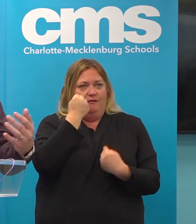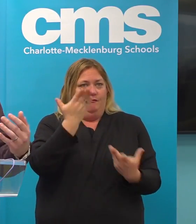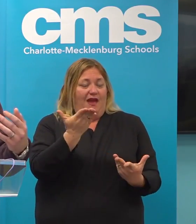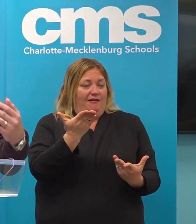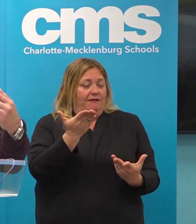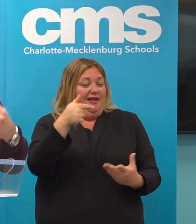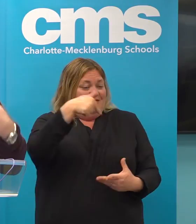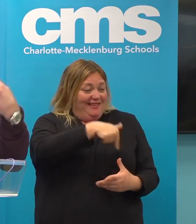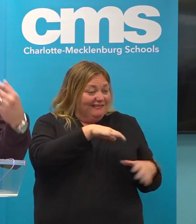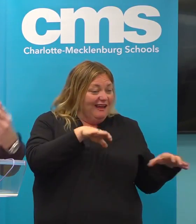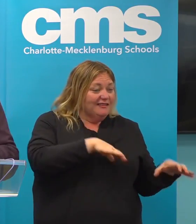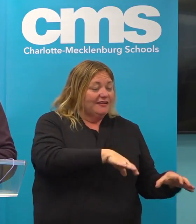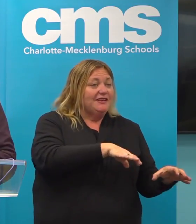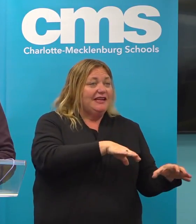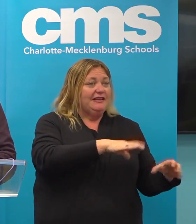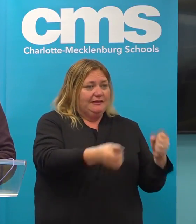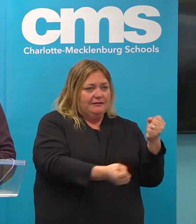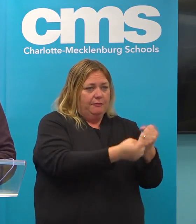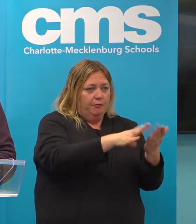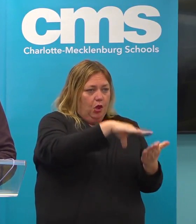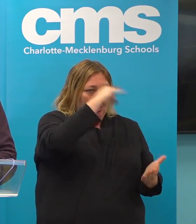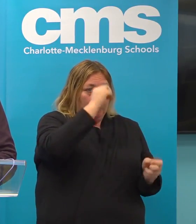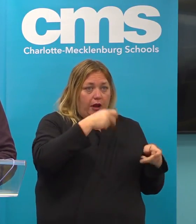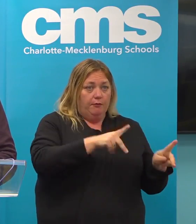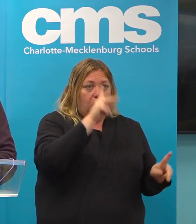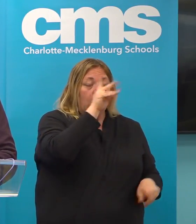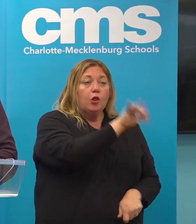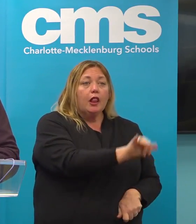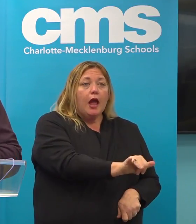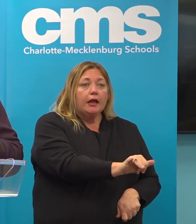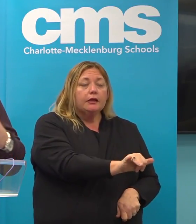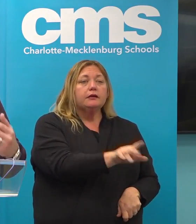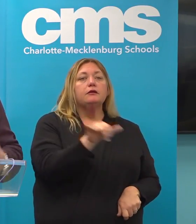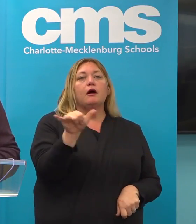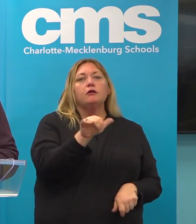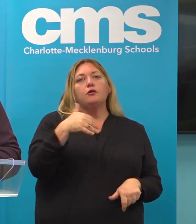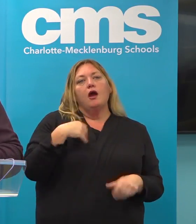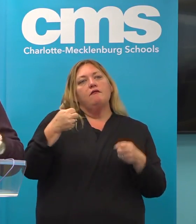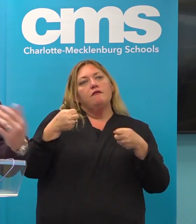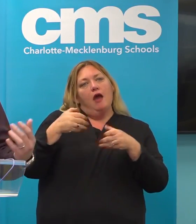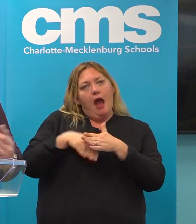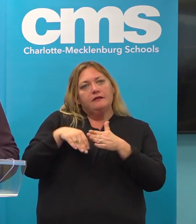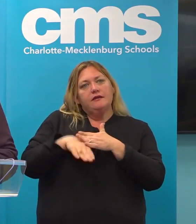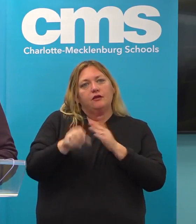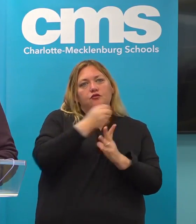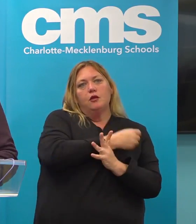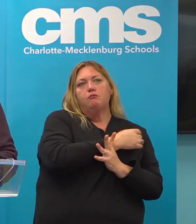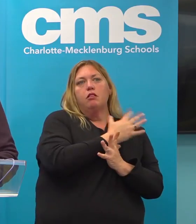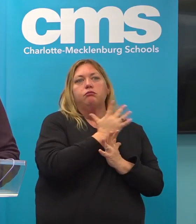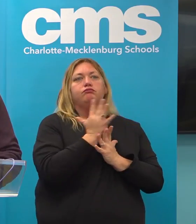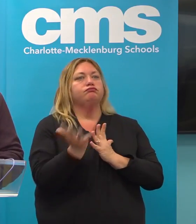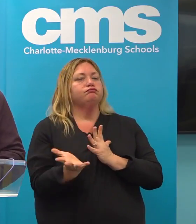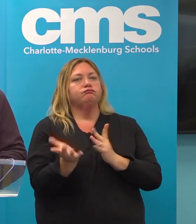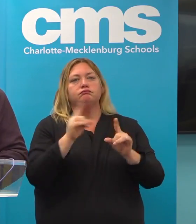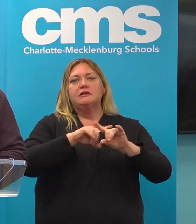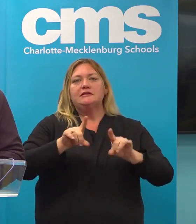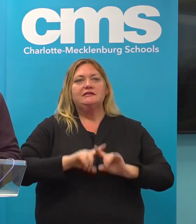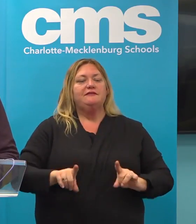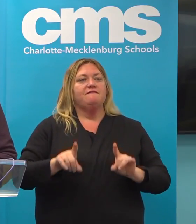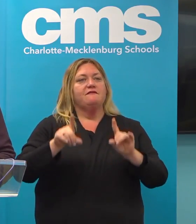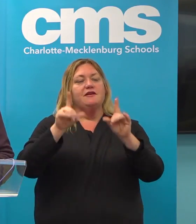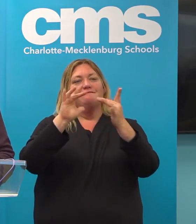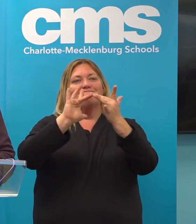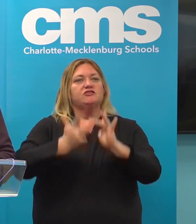these activities and/or supplemental learning opportunities look like, but you will have access to the plethora of different digital